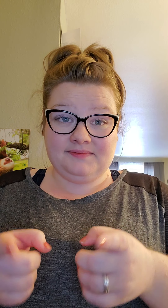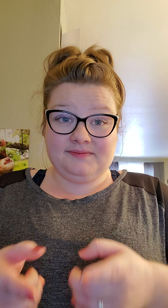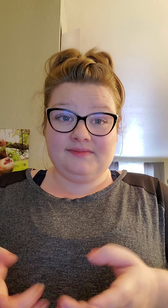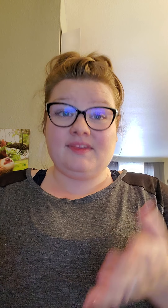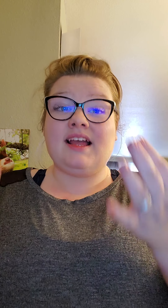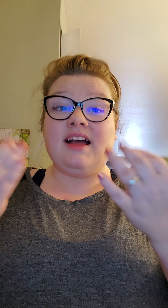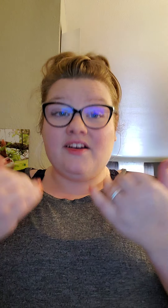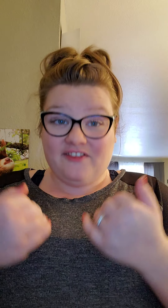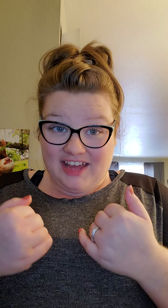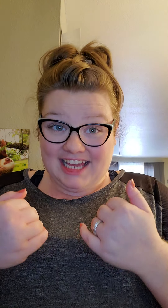Fake.